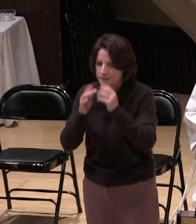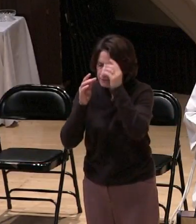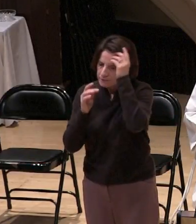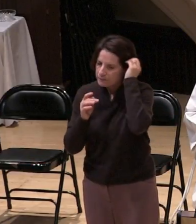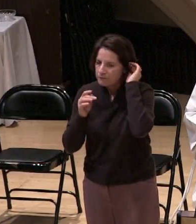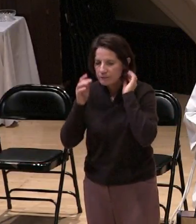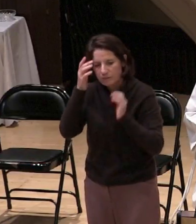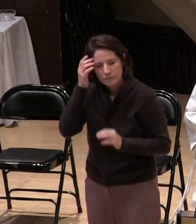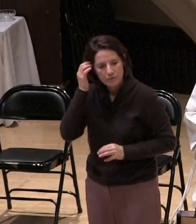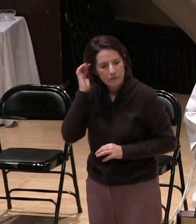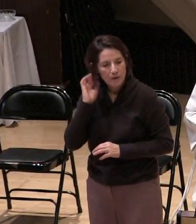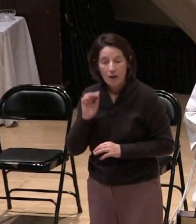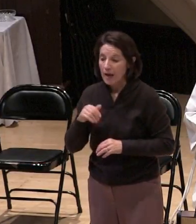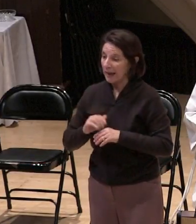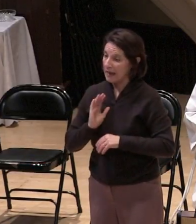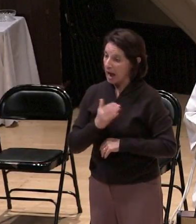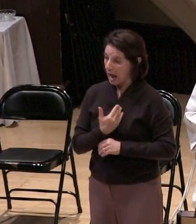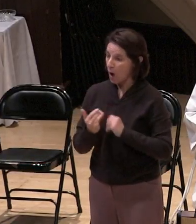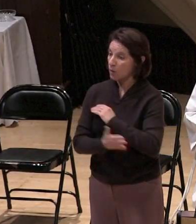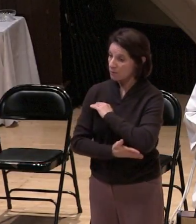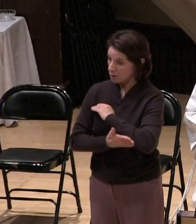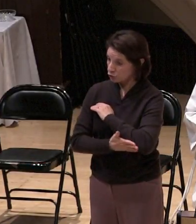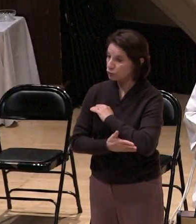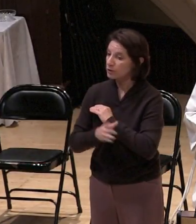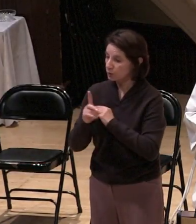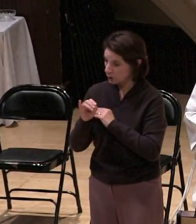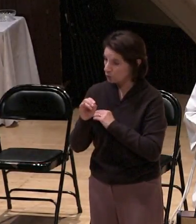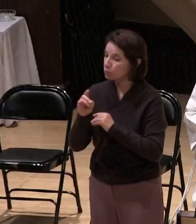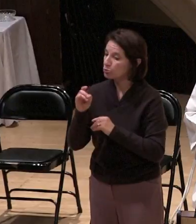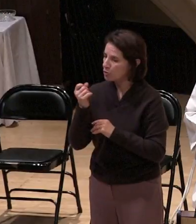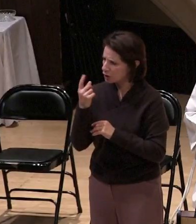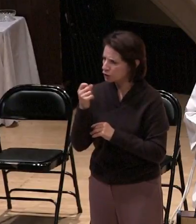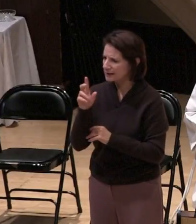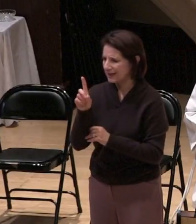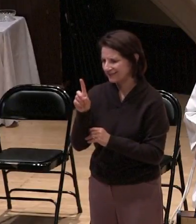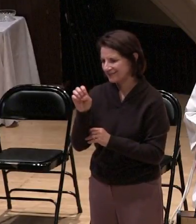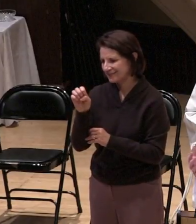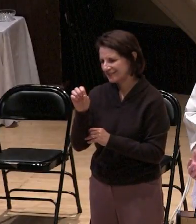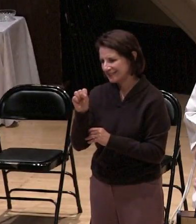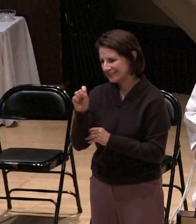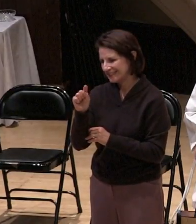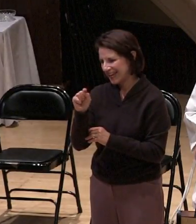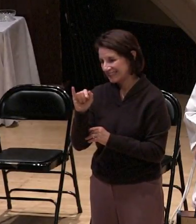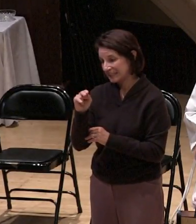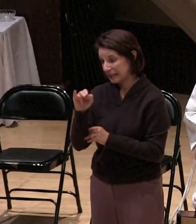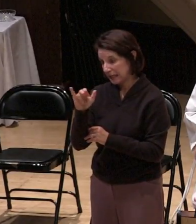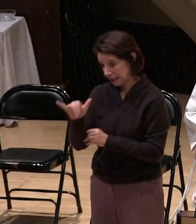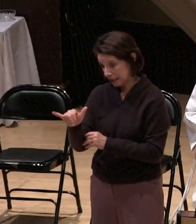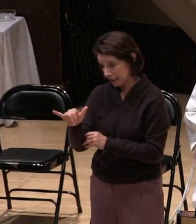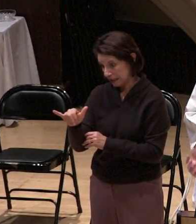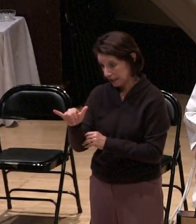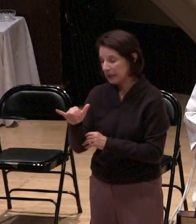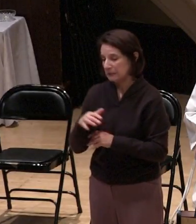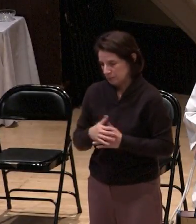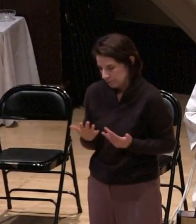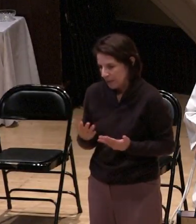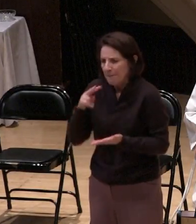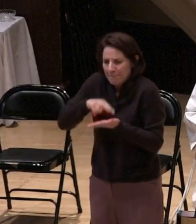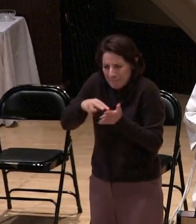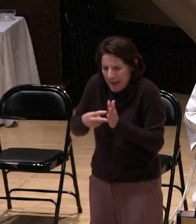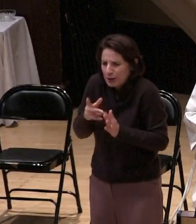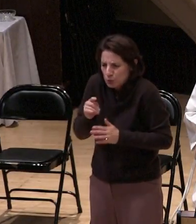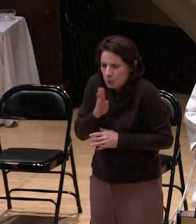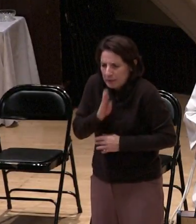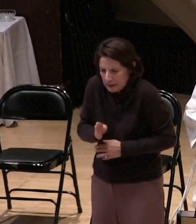In our country, we do have an understanding of destiny. Some of us are destined to have a certain role in life